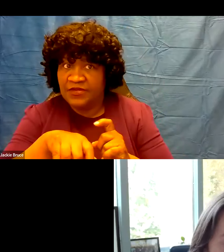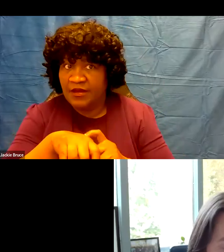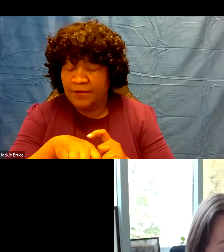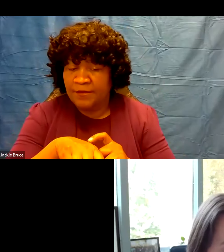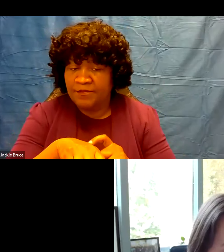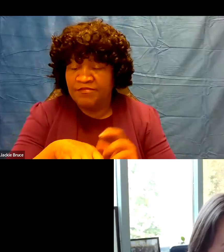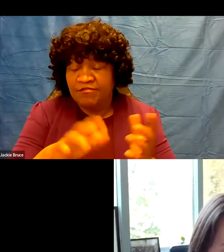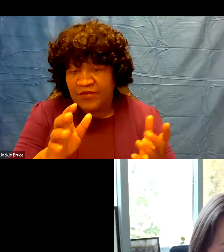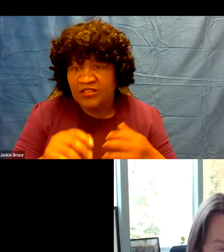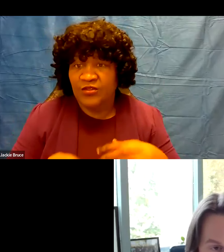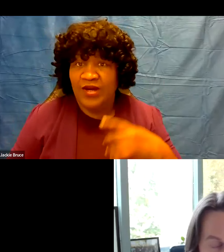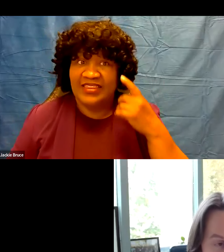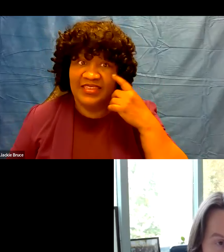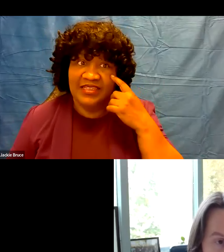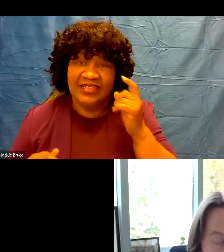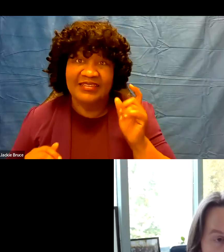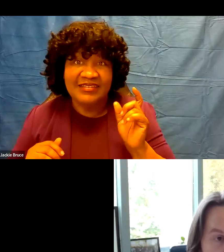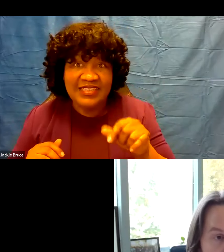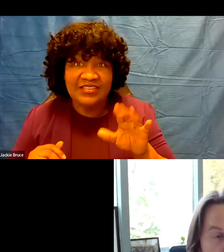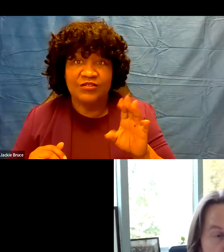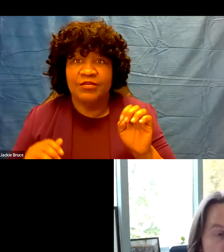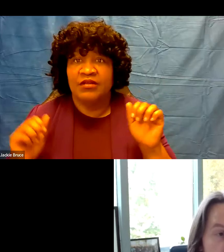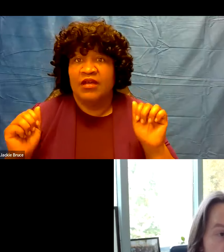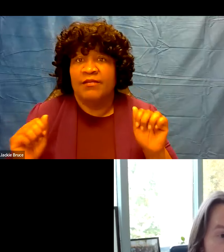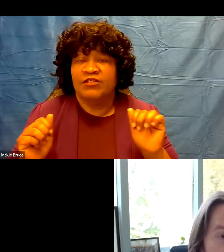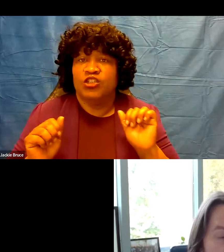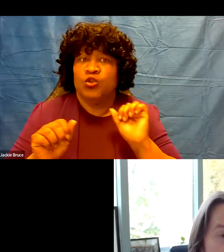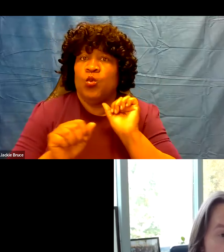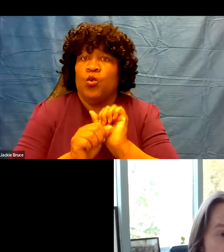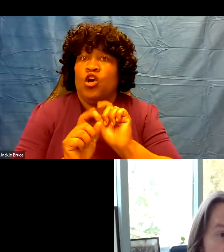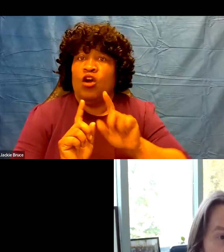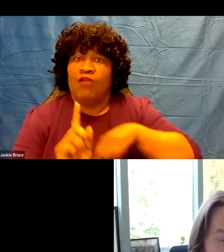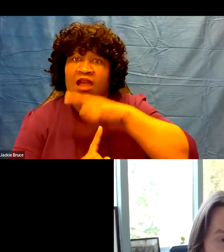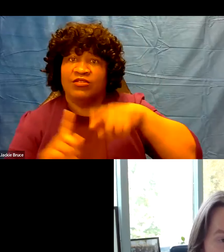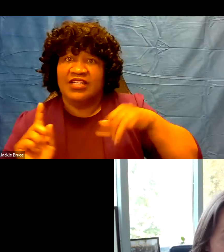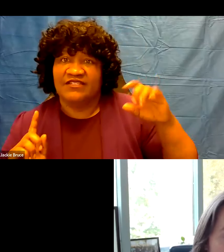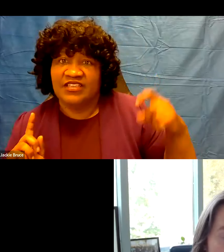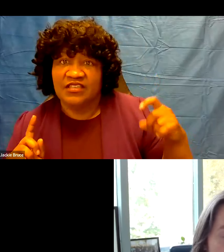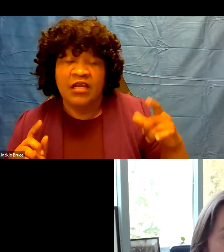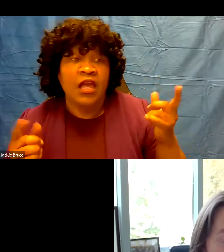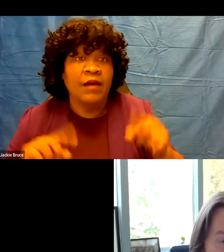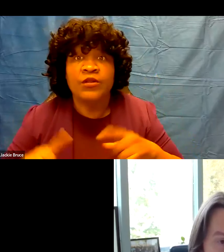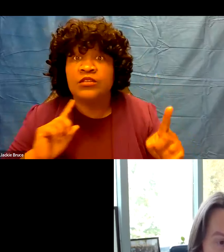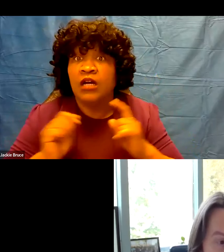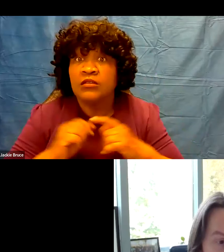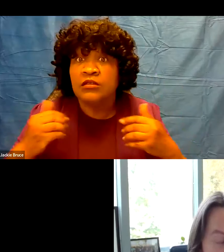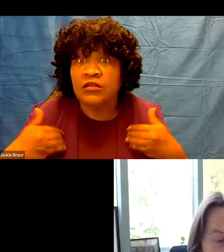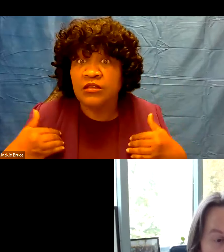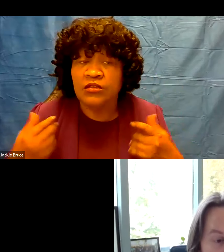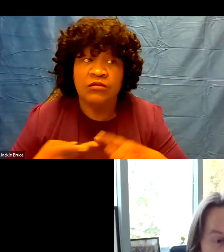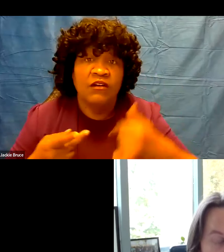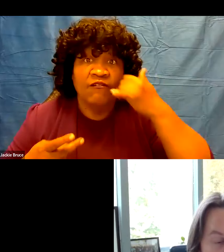So I think there needs to be ability to work around those things. If we're talking to a youth, whether it be phone, text, or